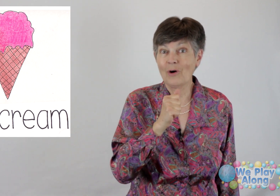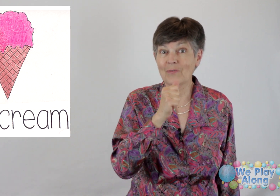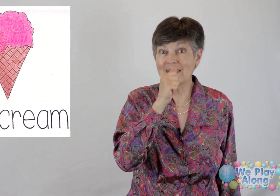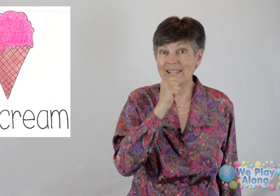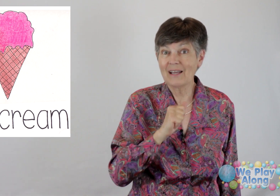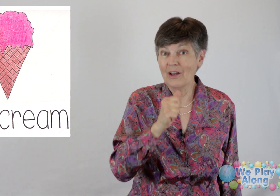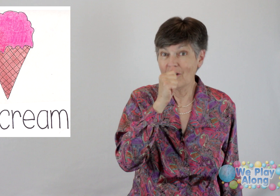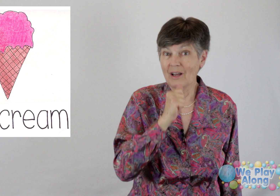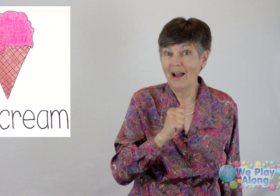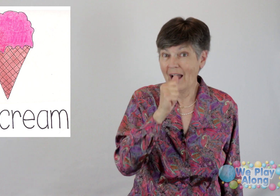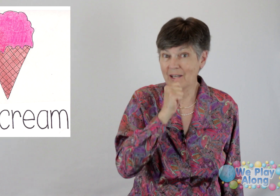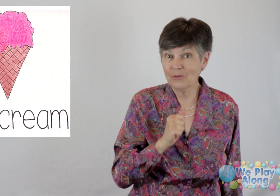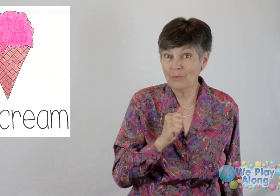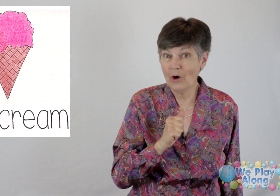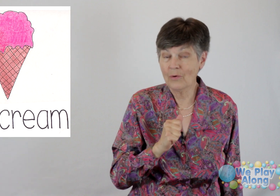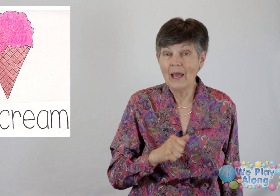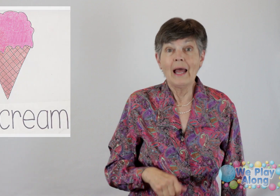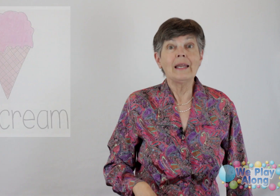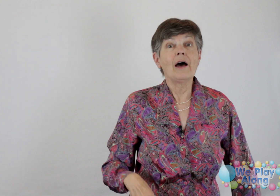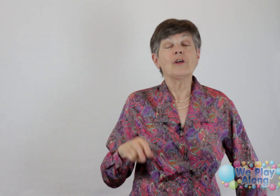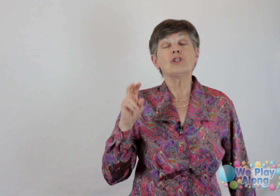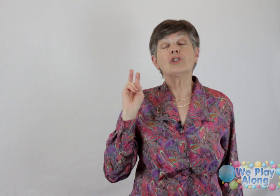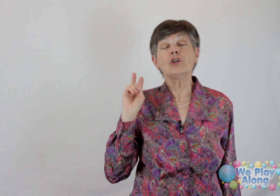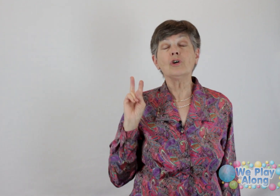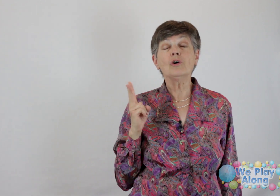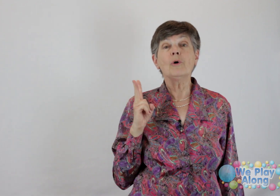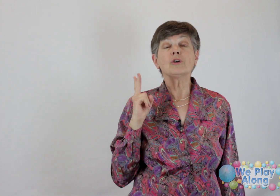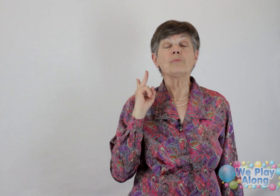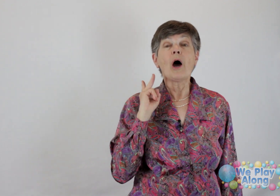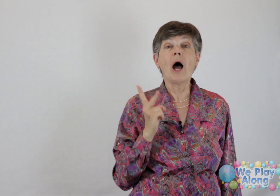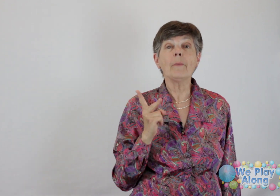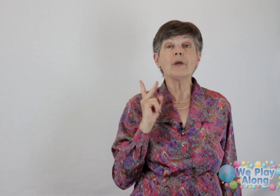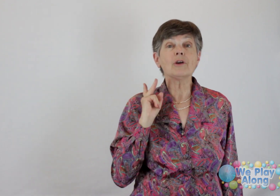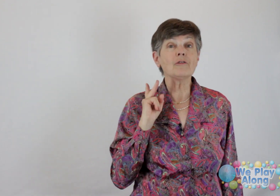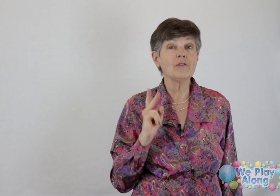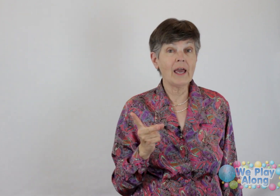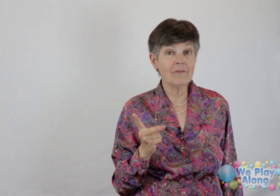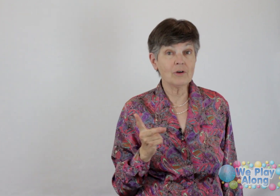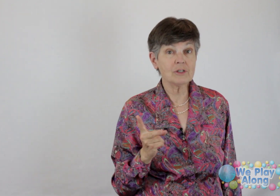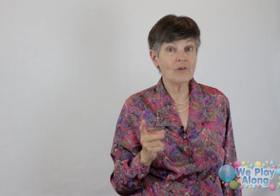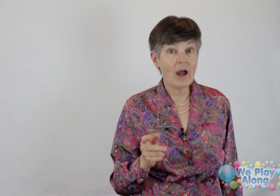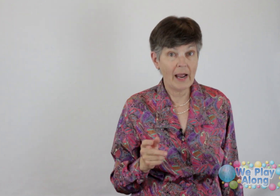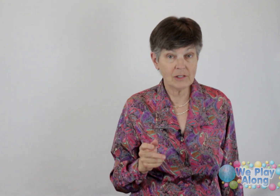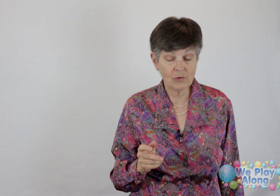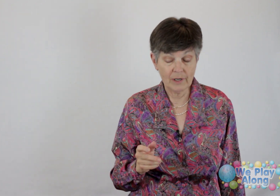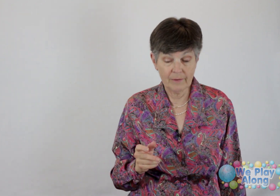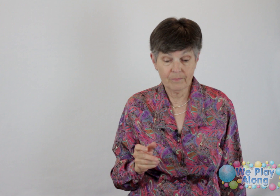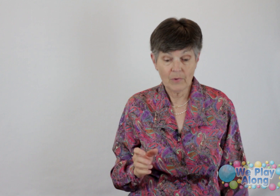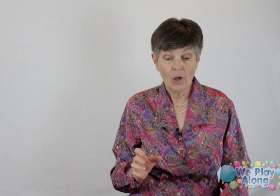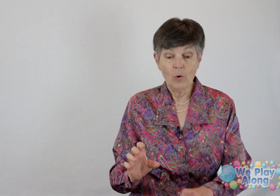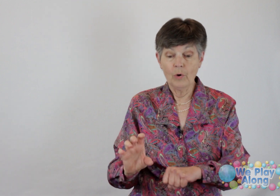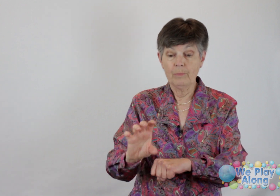cone. This is ice cream cone. Now the two most popular flavors for ice cream would